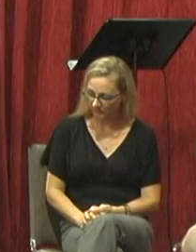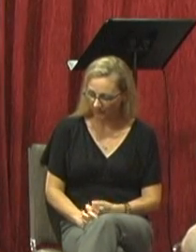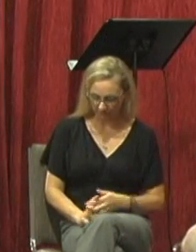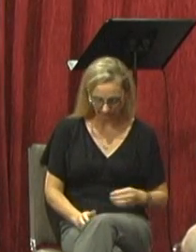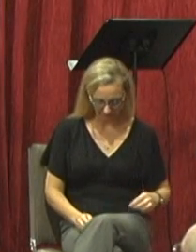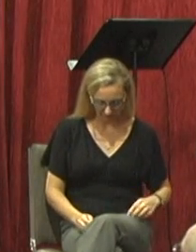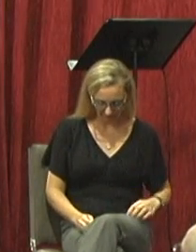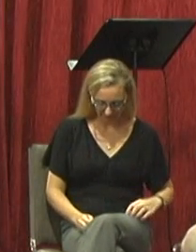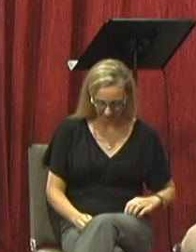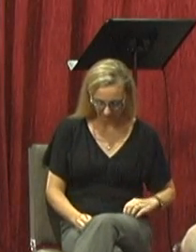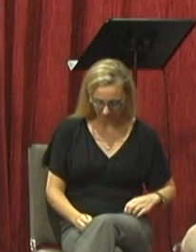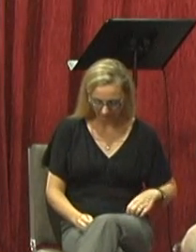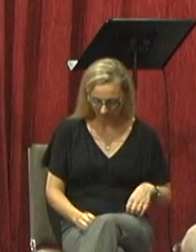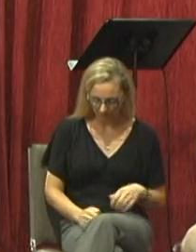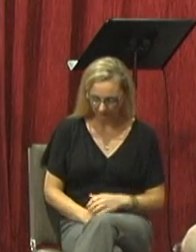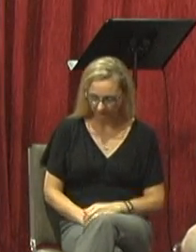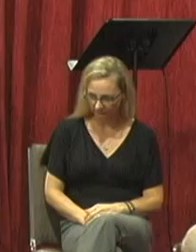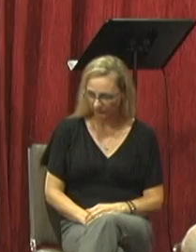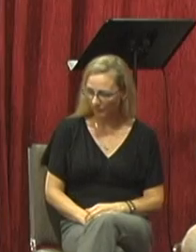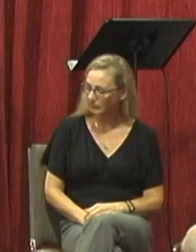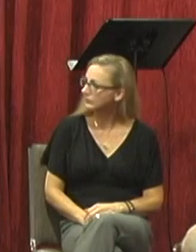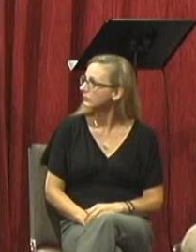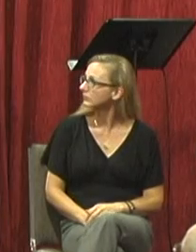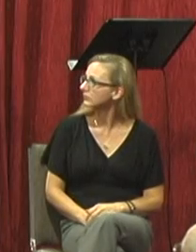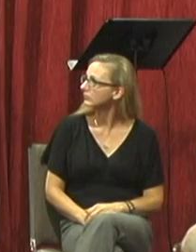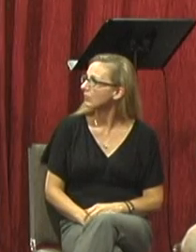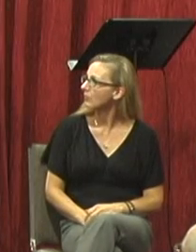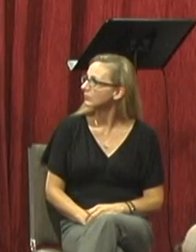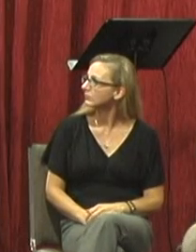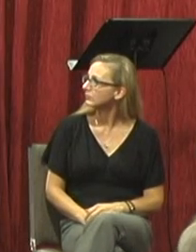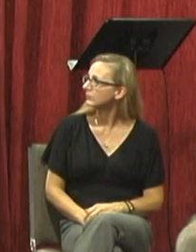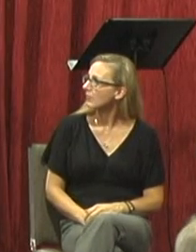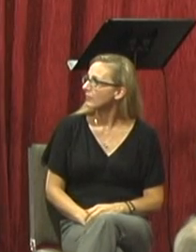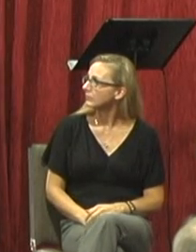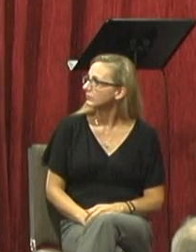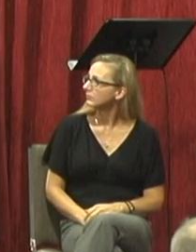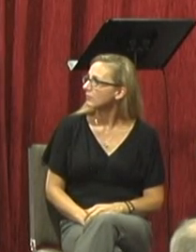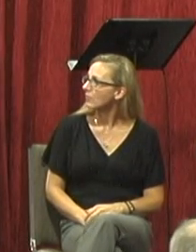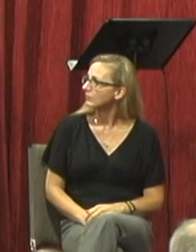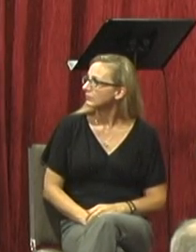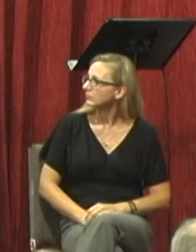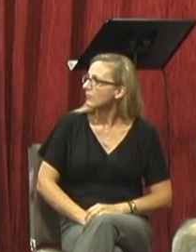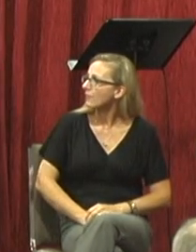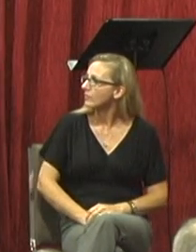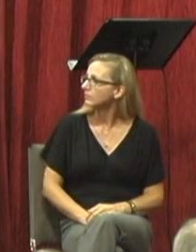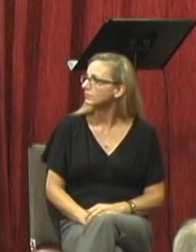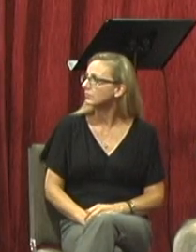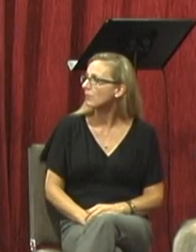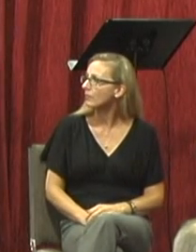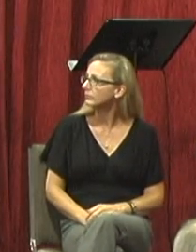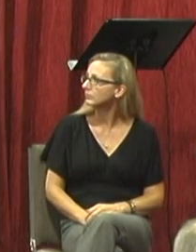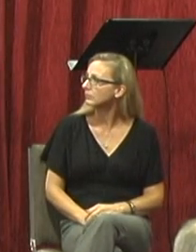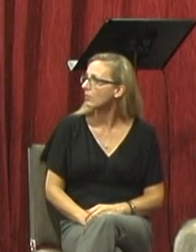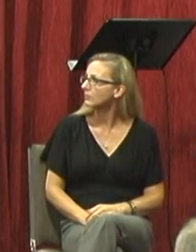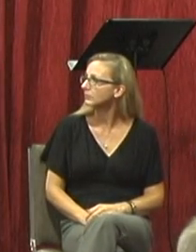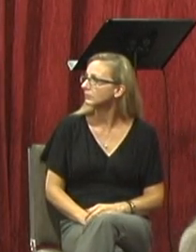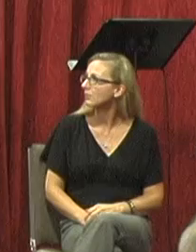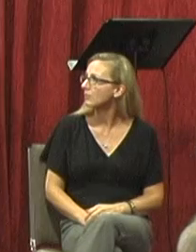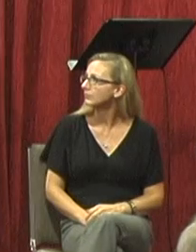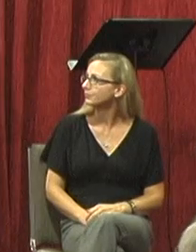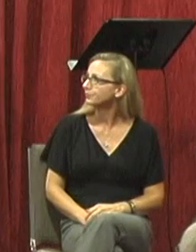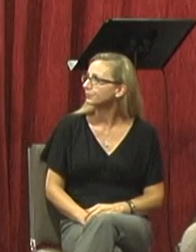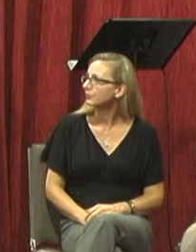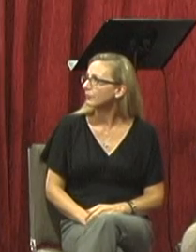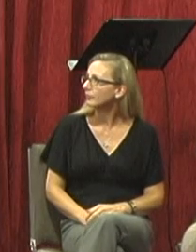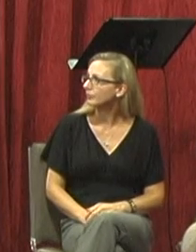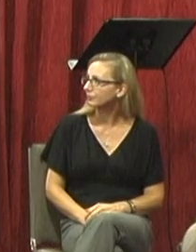that word holy is the word kadosh, separate, set apart for God. And understand, we've talked about this lots of times in the past,